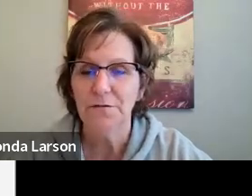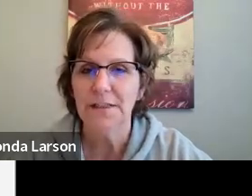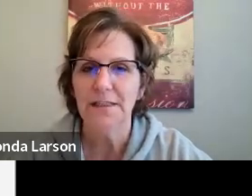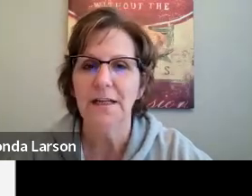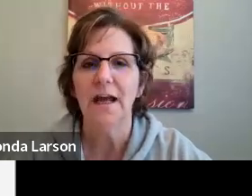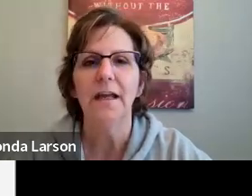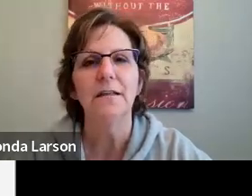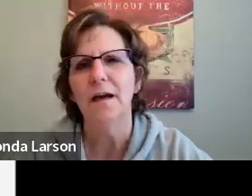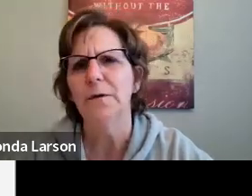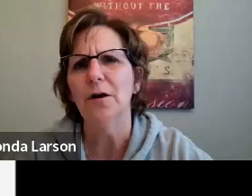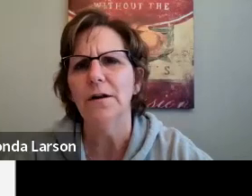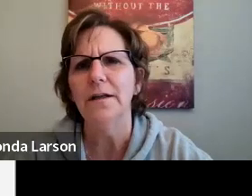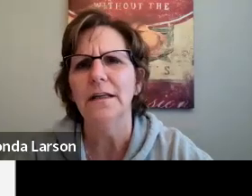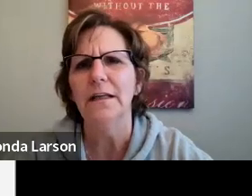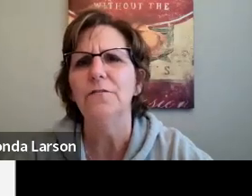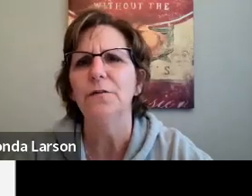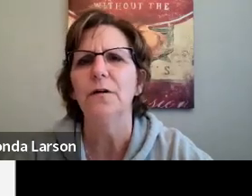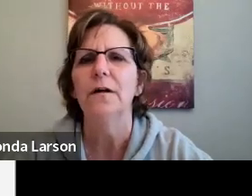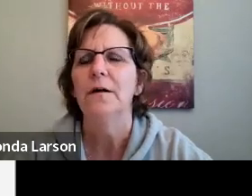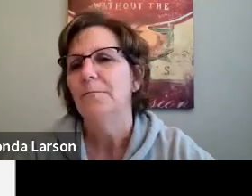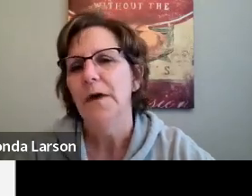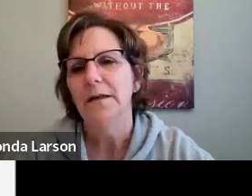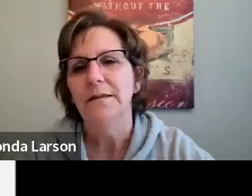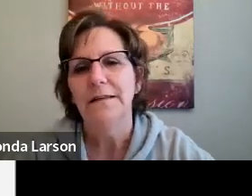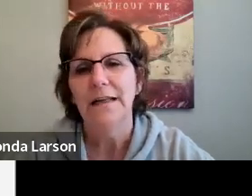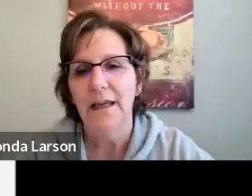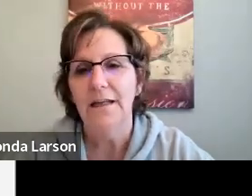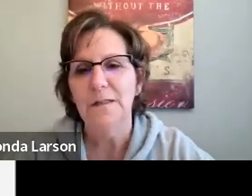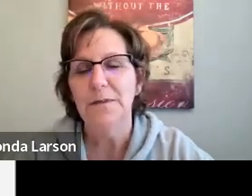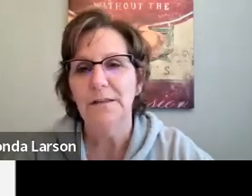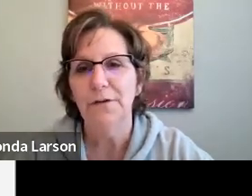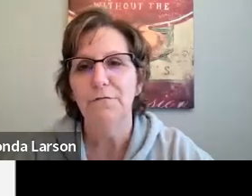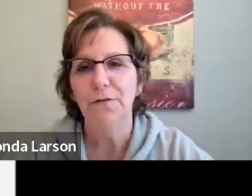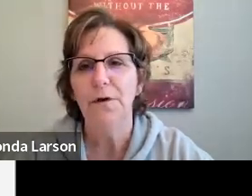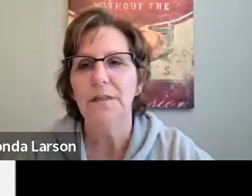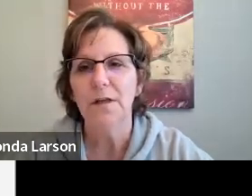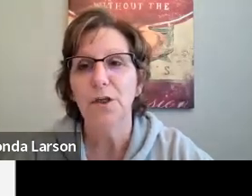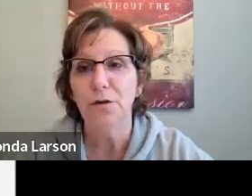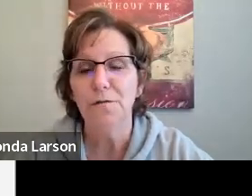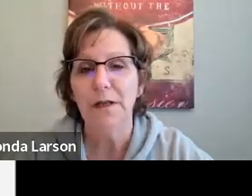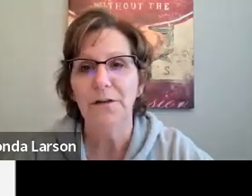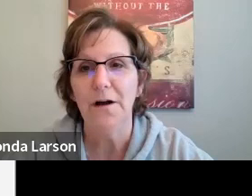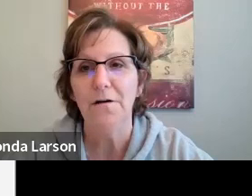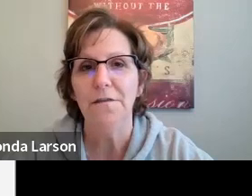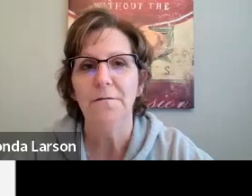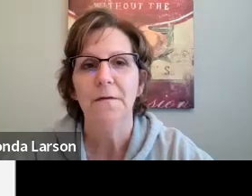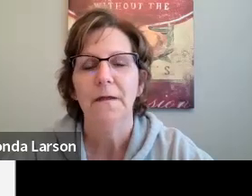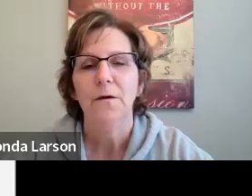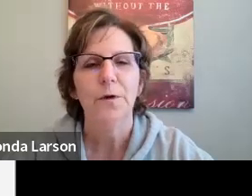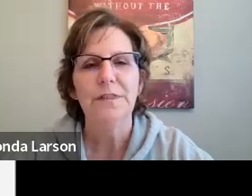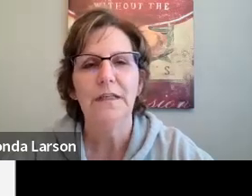conversation that surfaced tonight regarding a need for a dedicated specific focus on youth mental